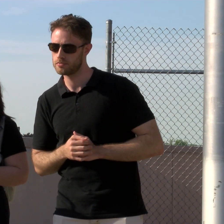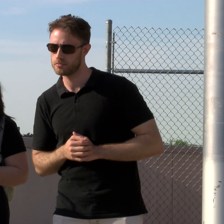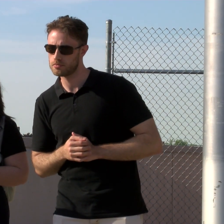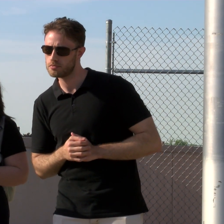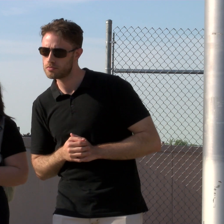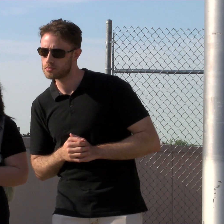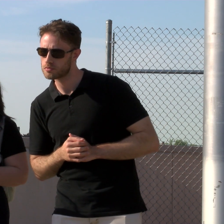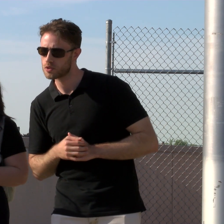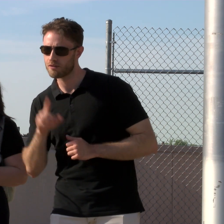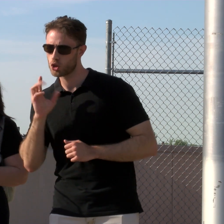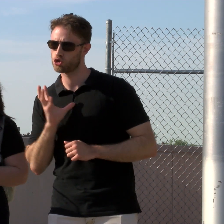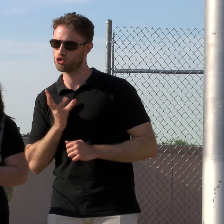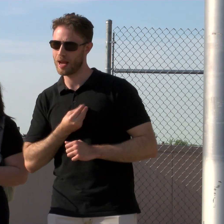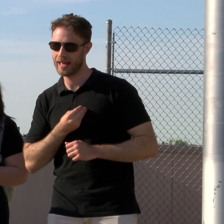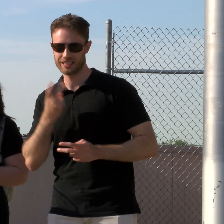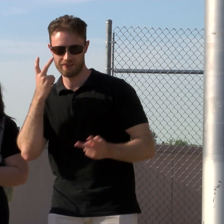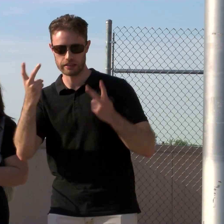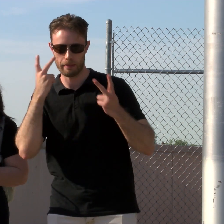trans visibility